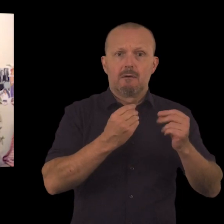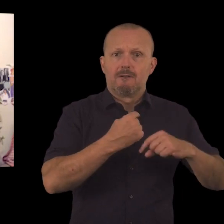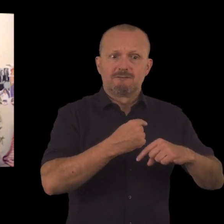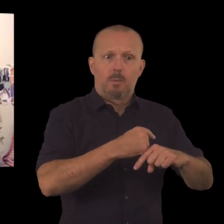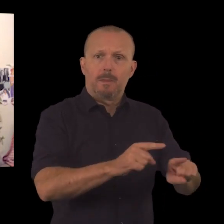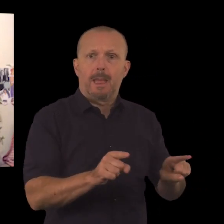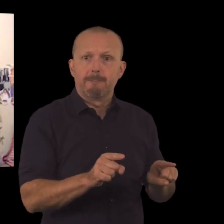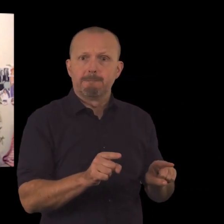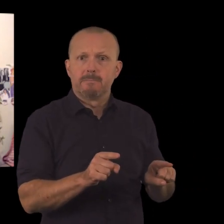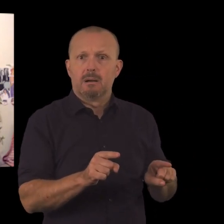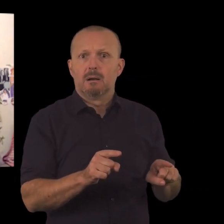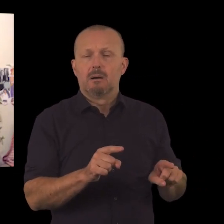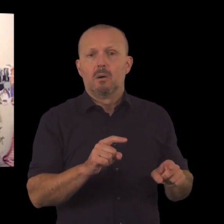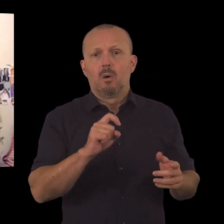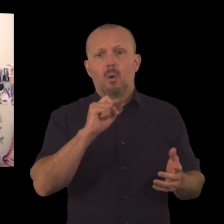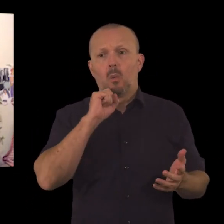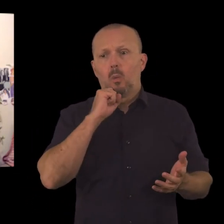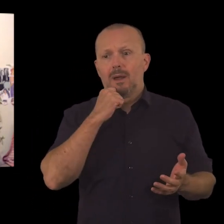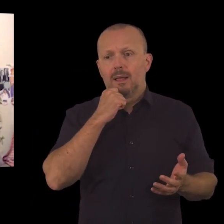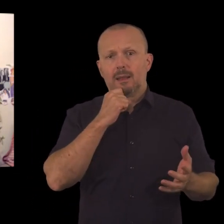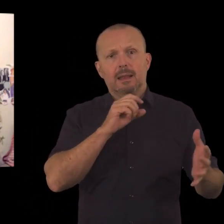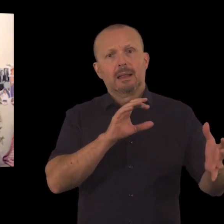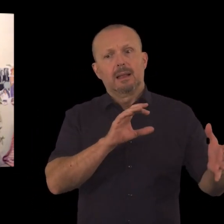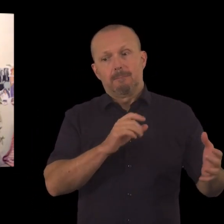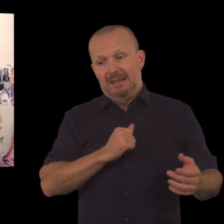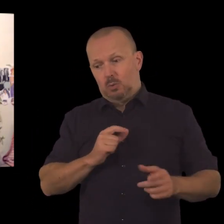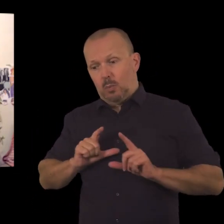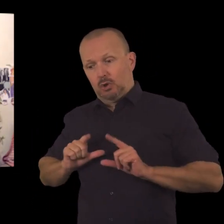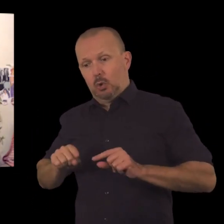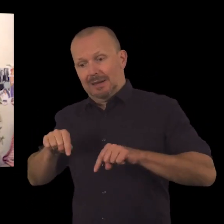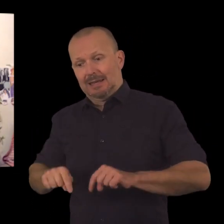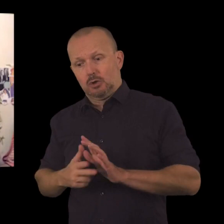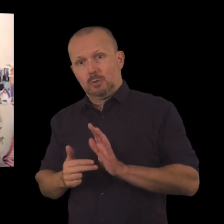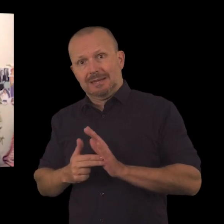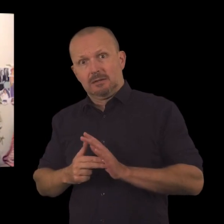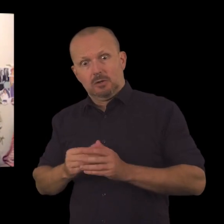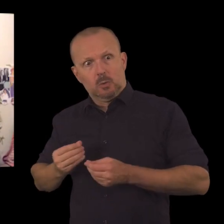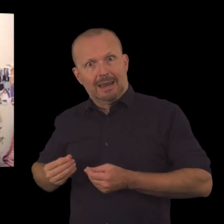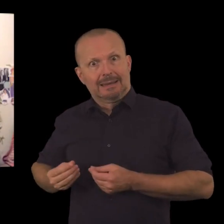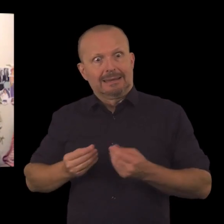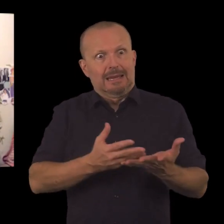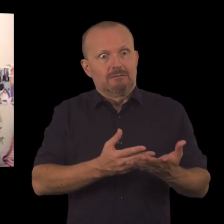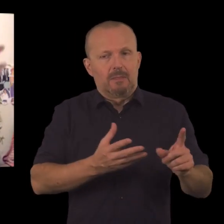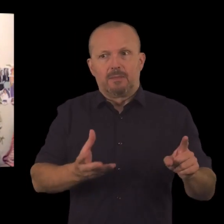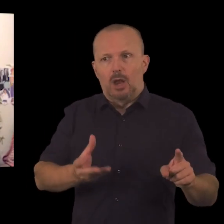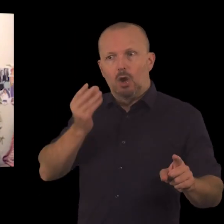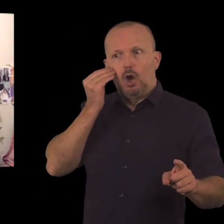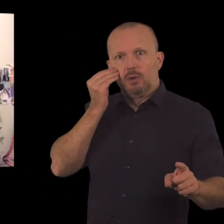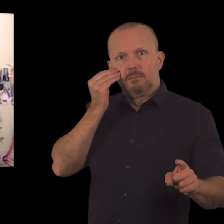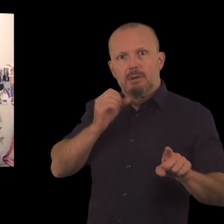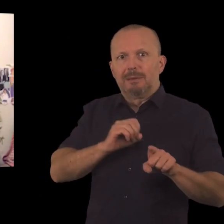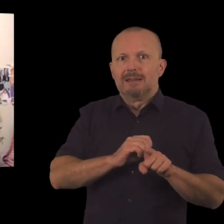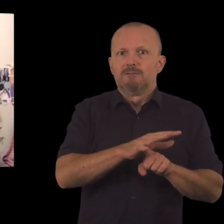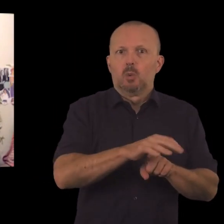experience, from what they learn, will launch pad whatever they've got here into their vision of how they move forward into